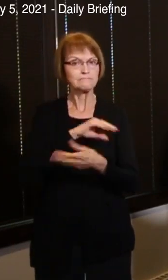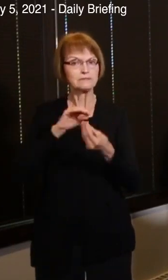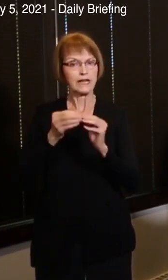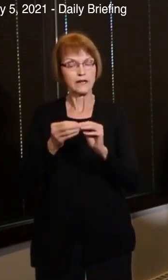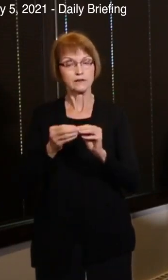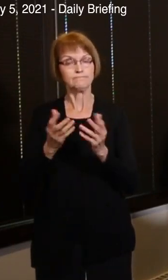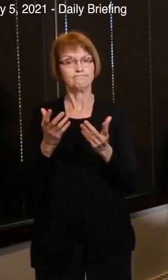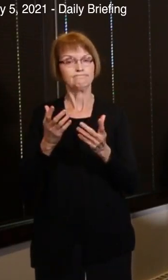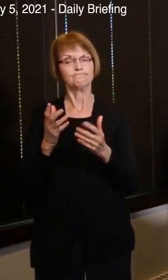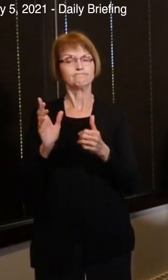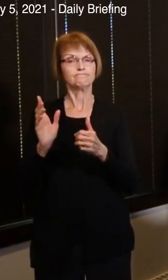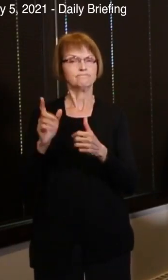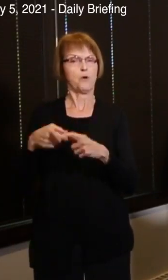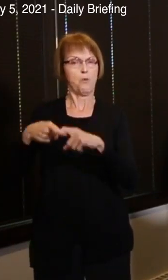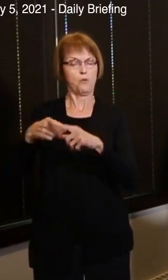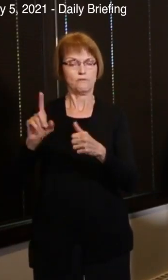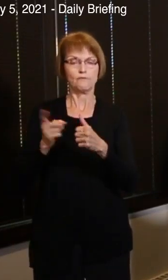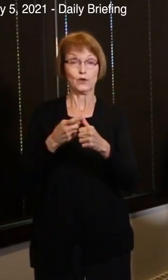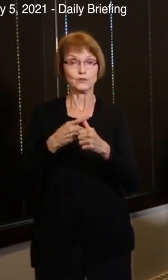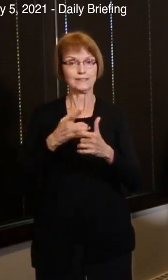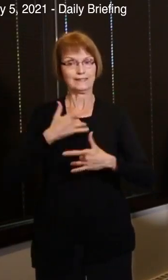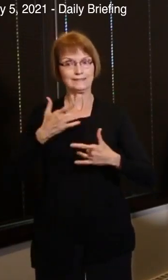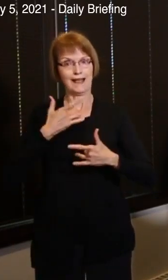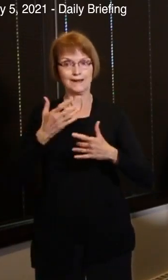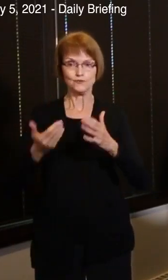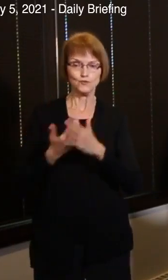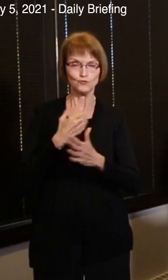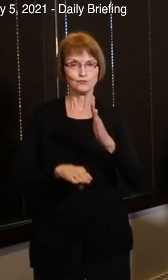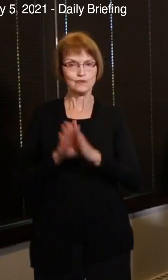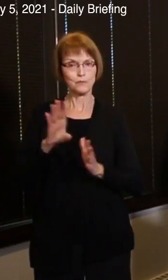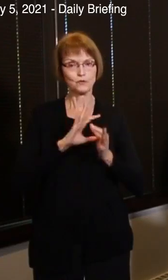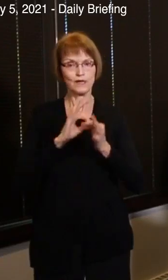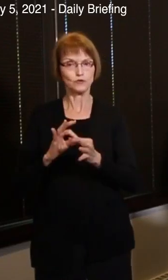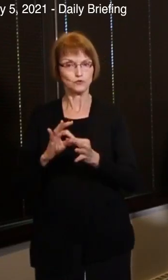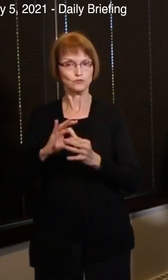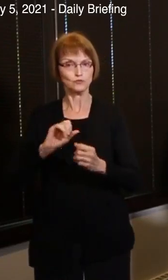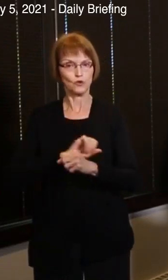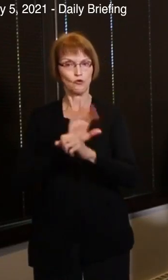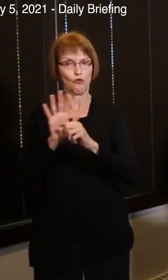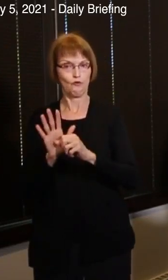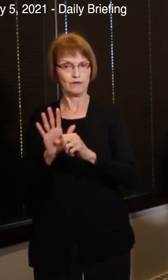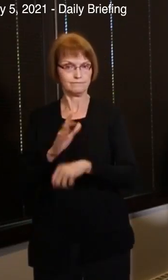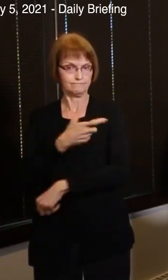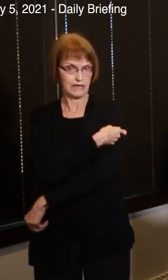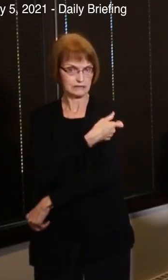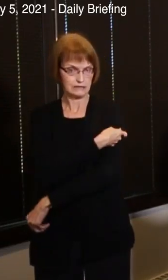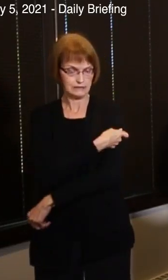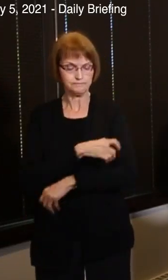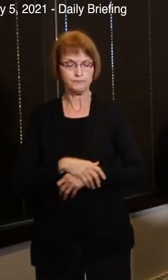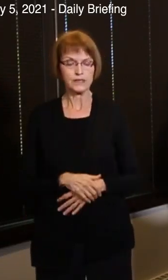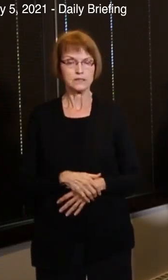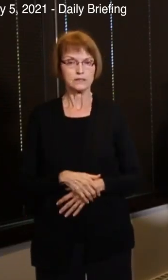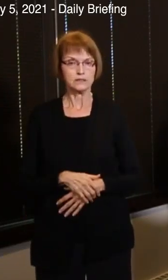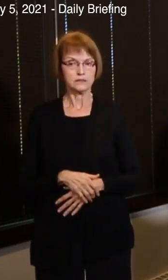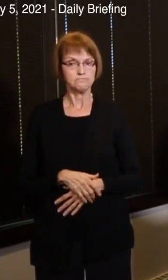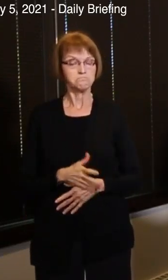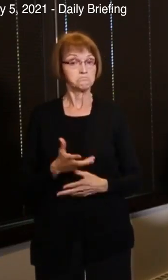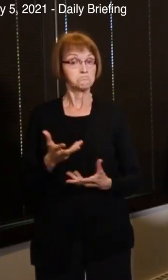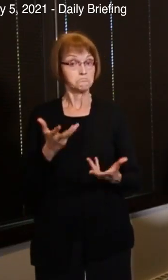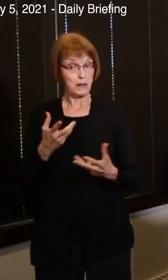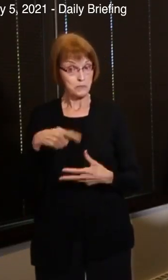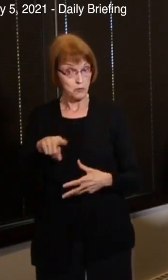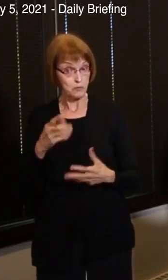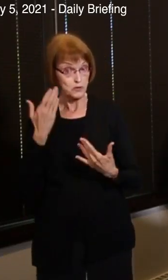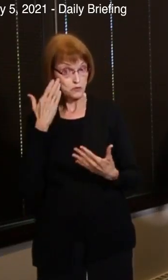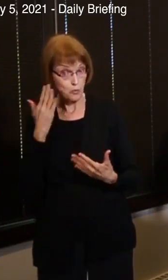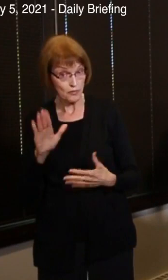minutes talking about some exciting developments related to COVID vaccines. So, as you may have heard,